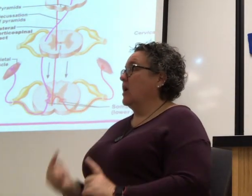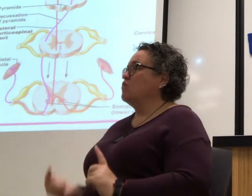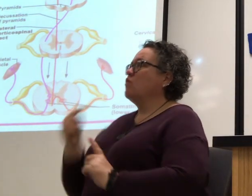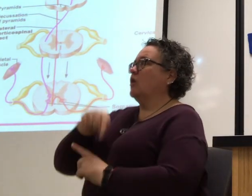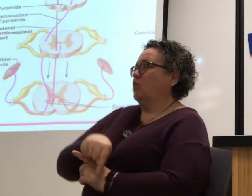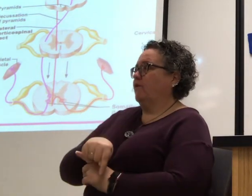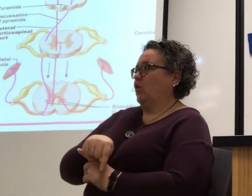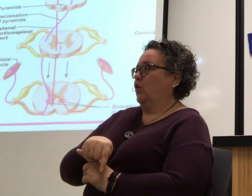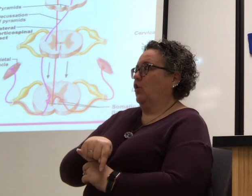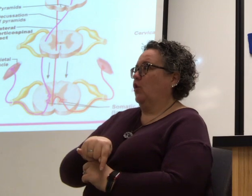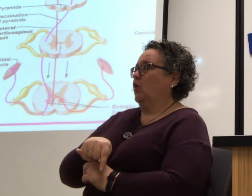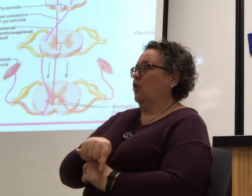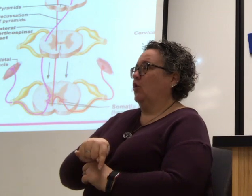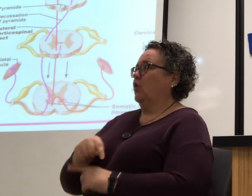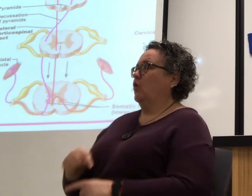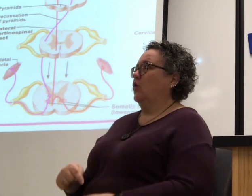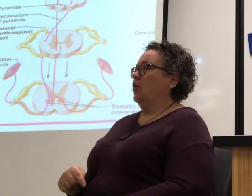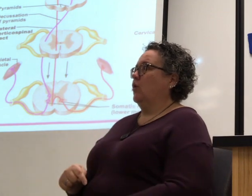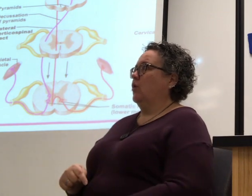motor